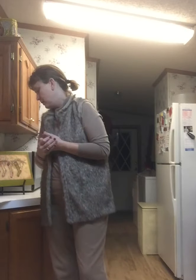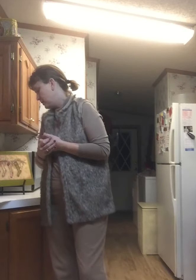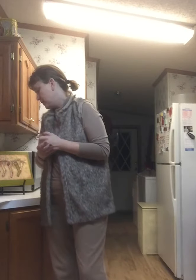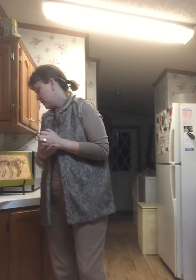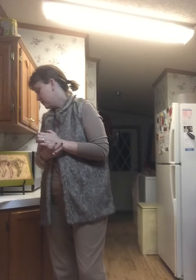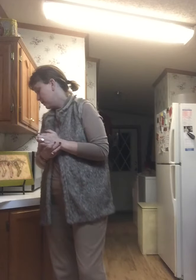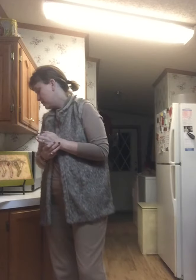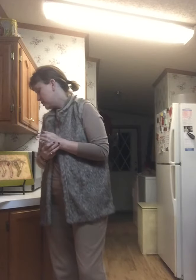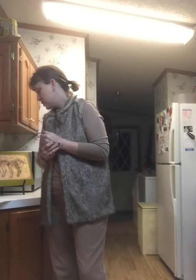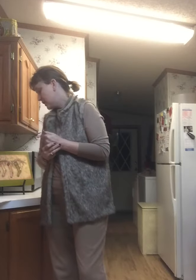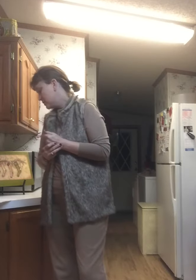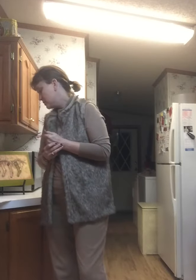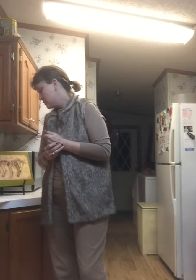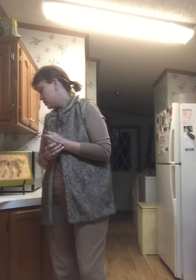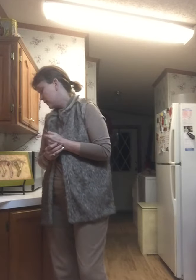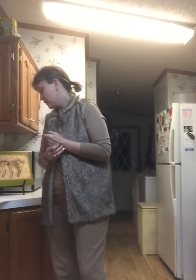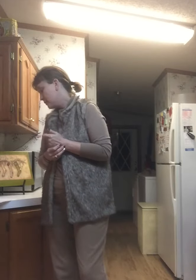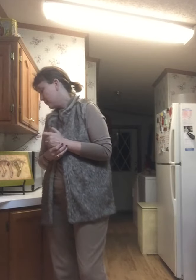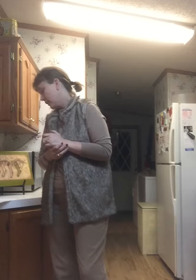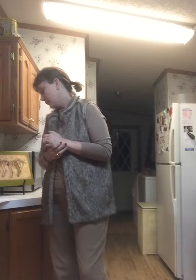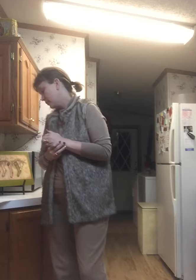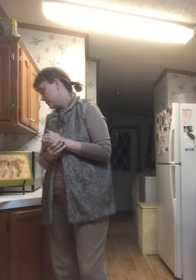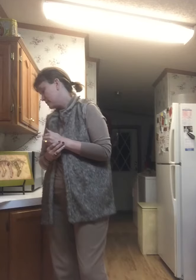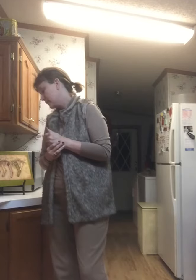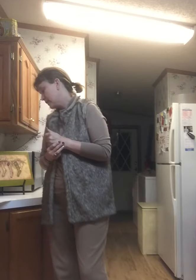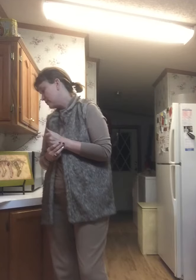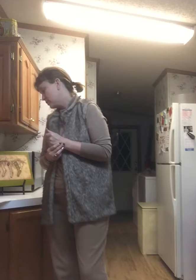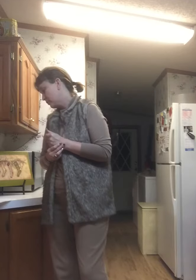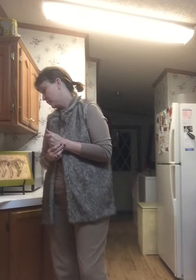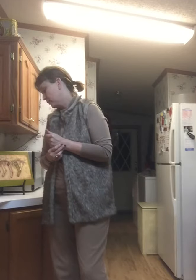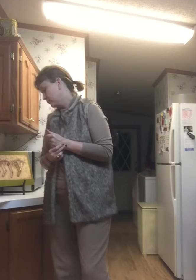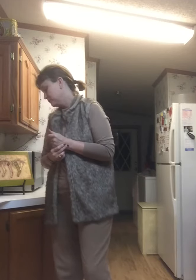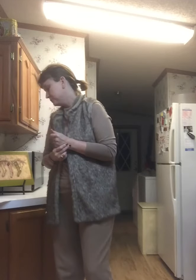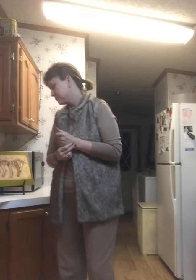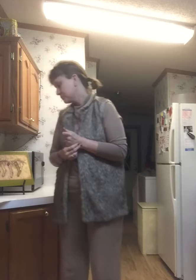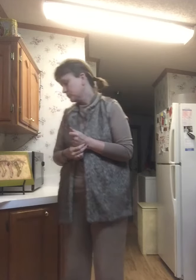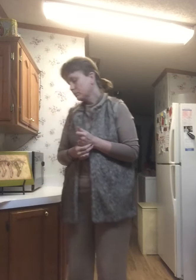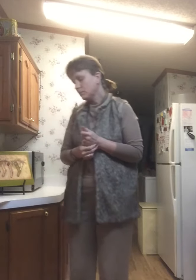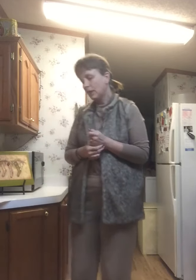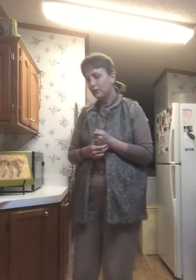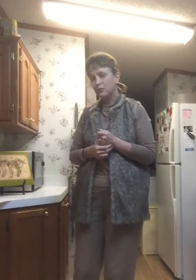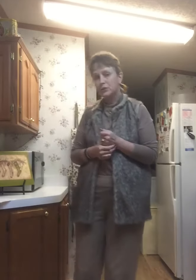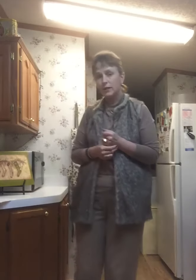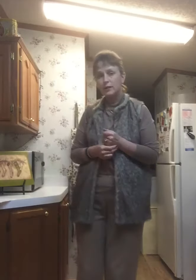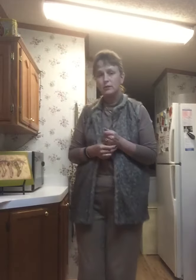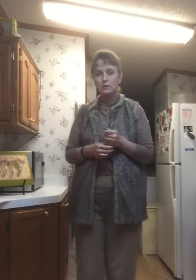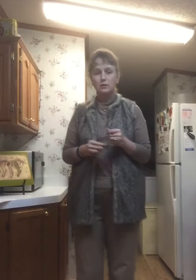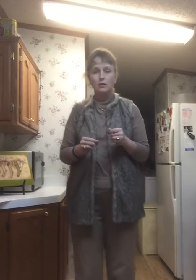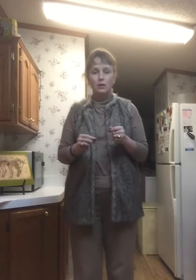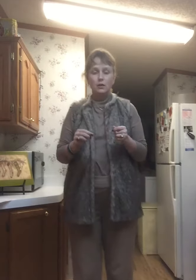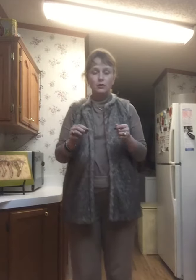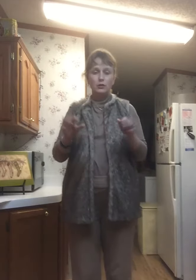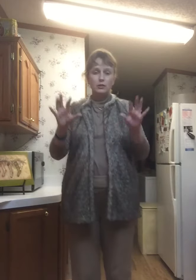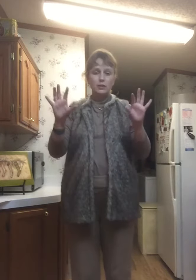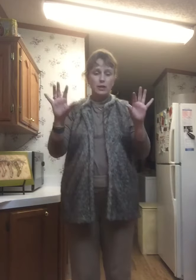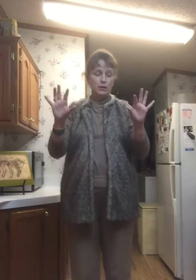The next part is chains shall he break, for the slave is our brother. And for chains, you're going to take